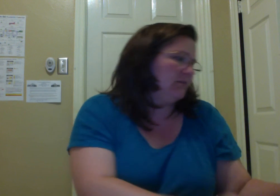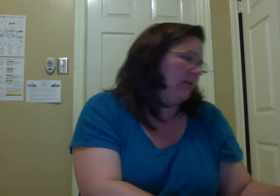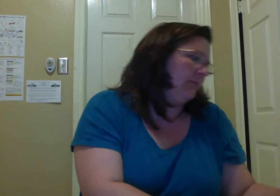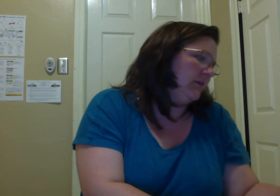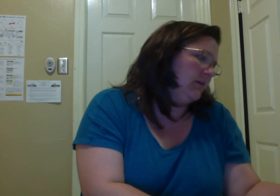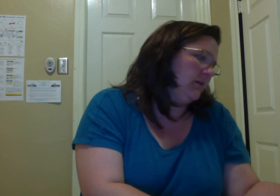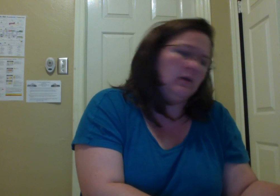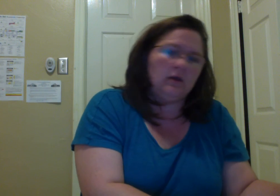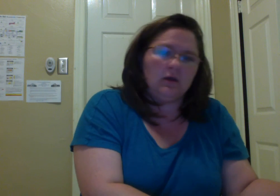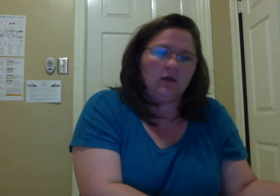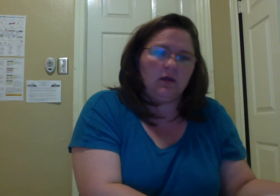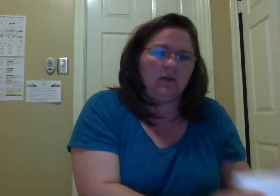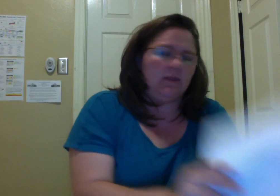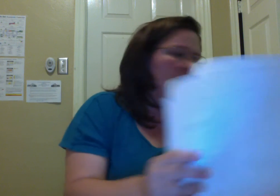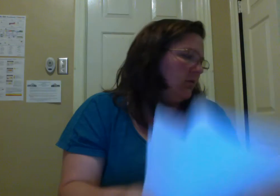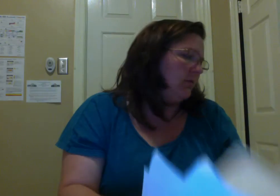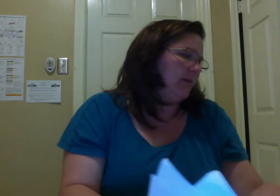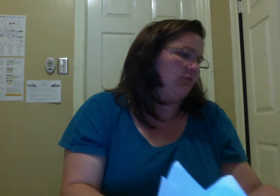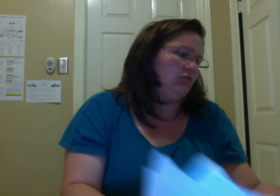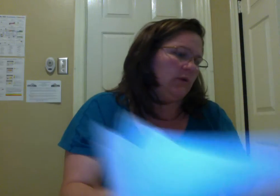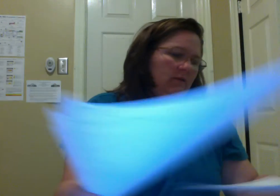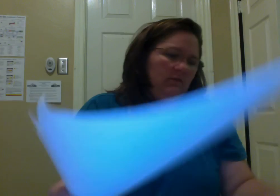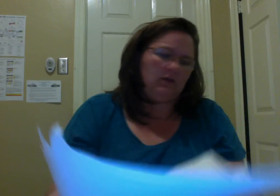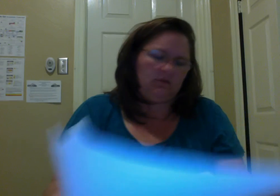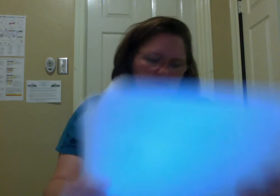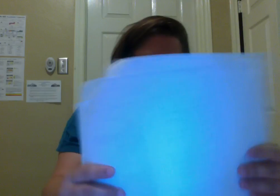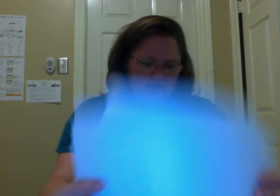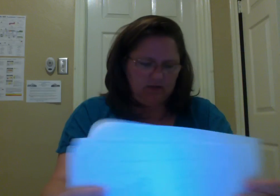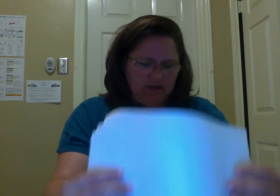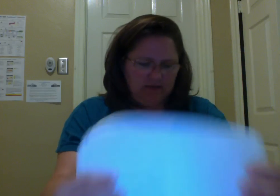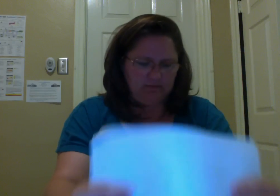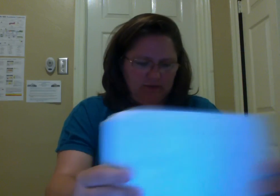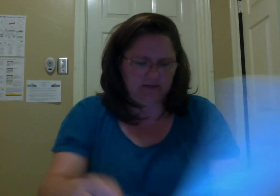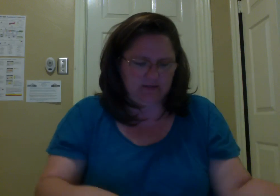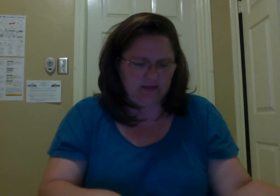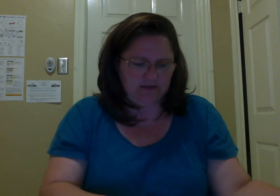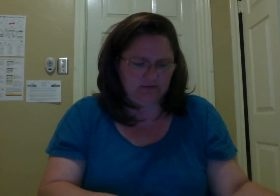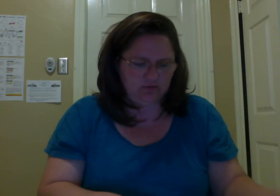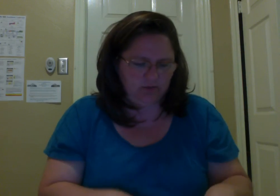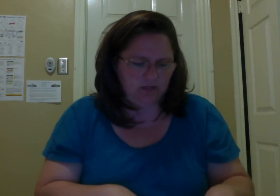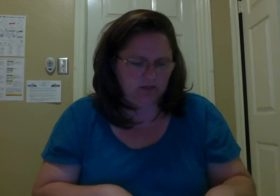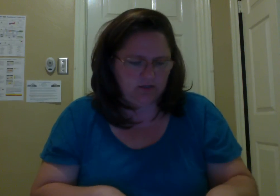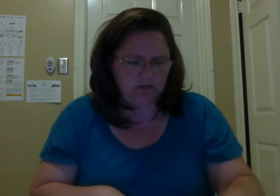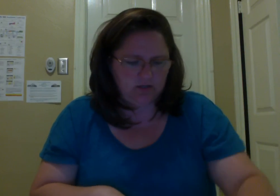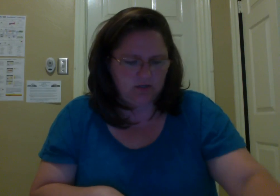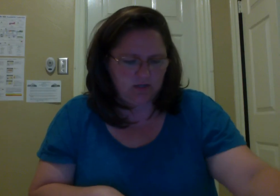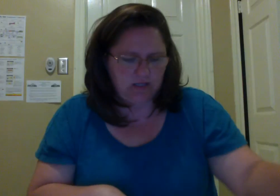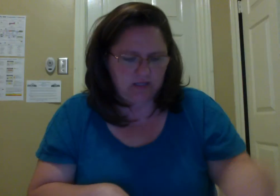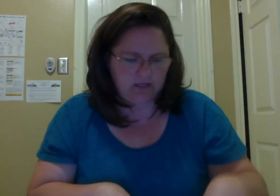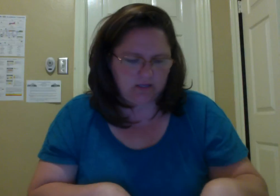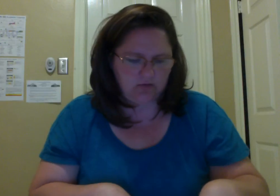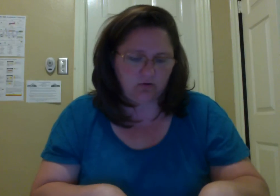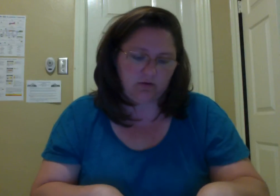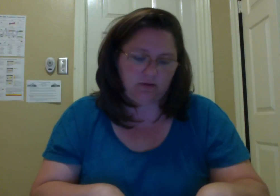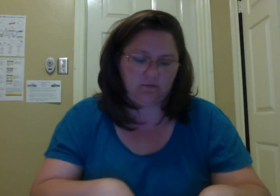exclaims it. And now we're on page 26, the very last bit that I interpret, or at least for